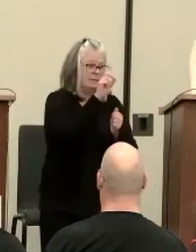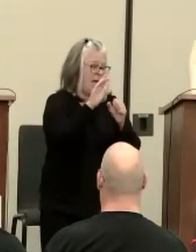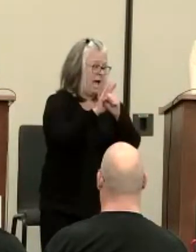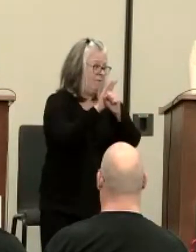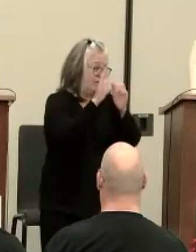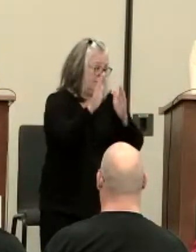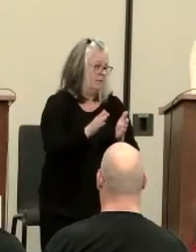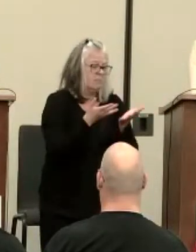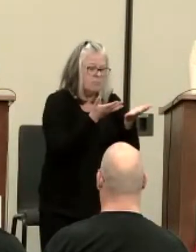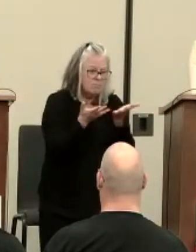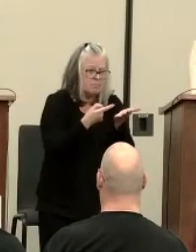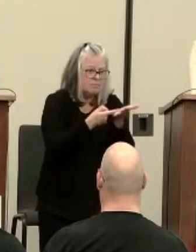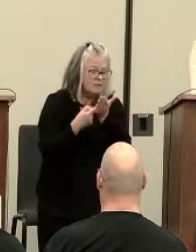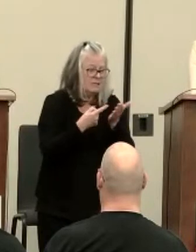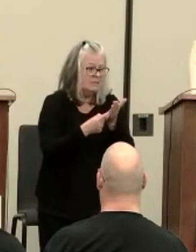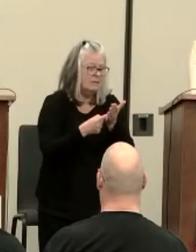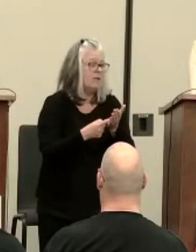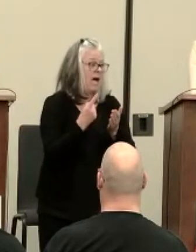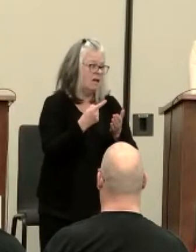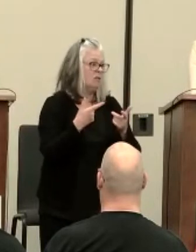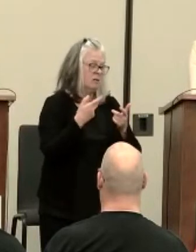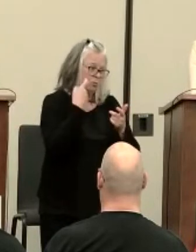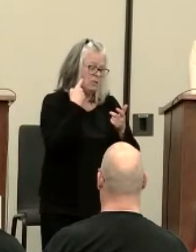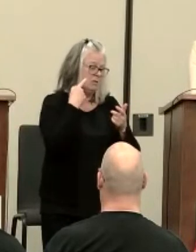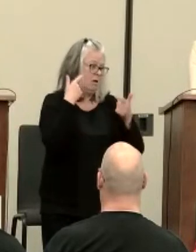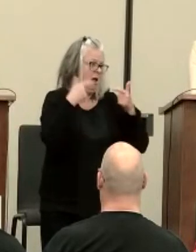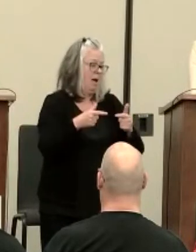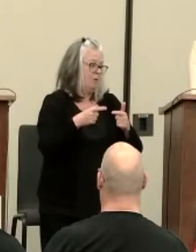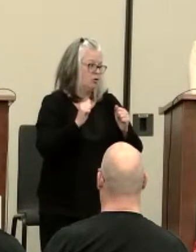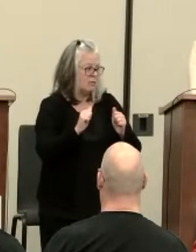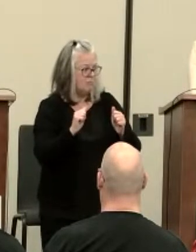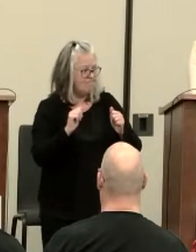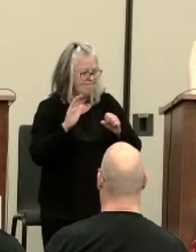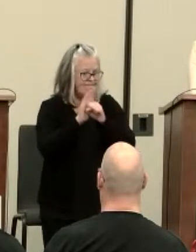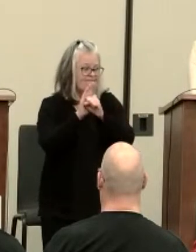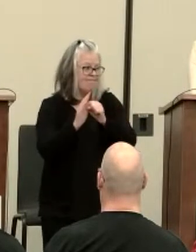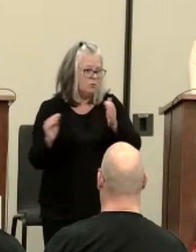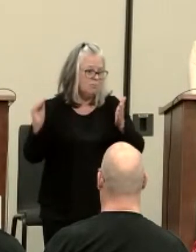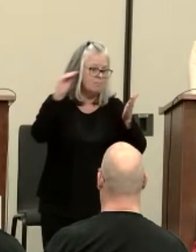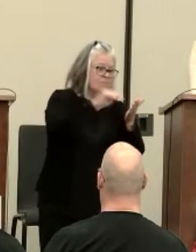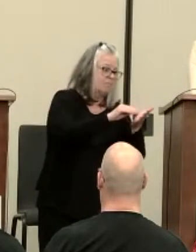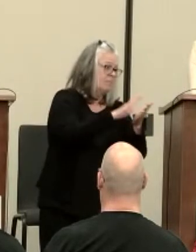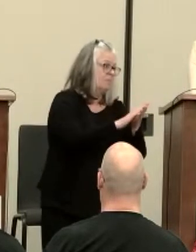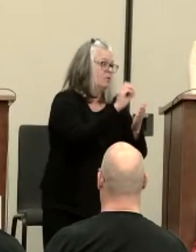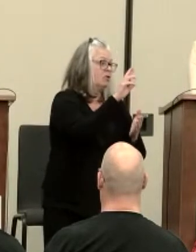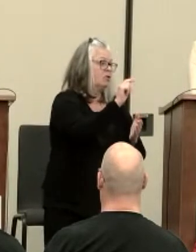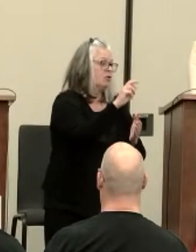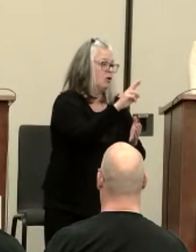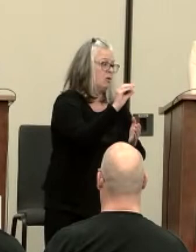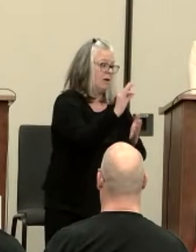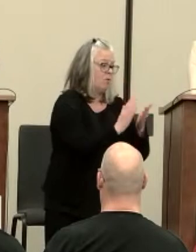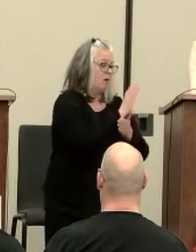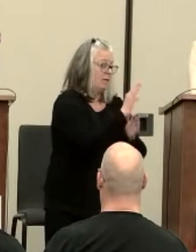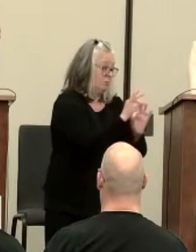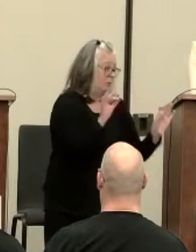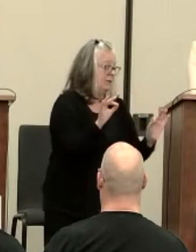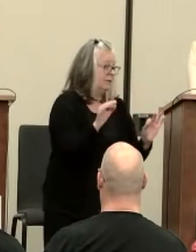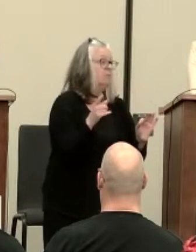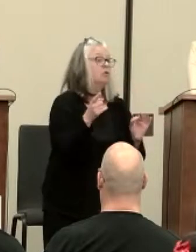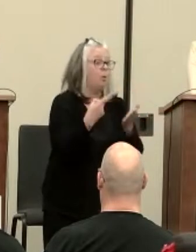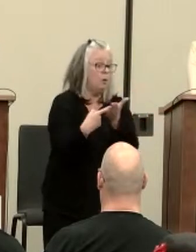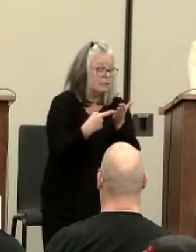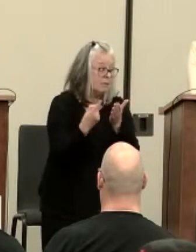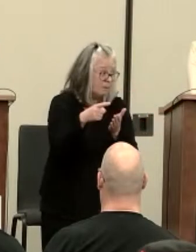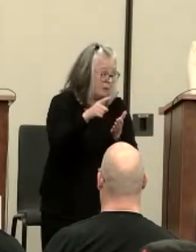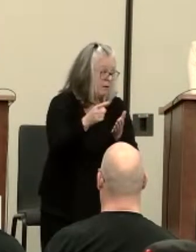actually make sure the disability was part of the Charter of Rights and Freedoms, who we met with. He said, we have to start integrating